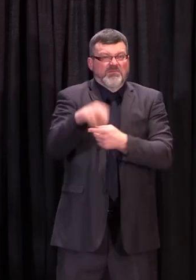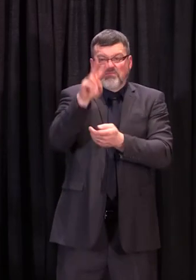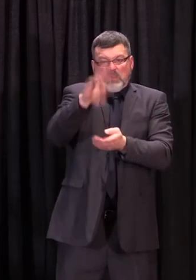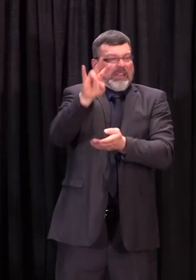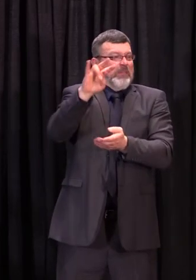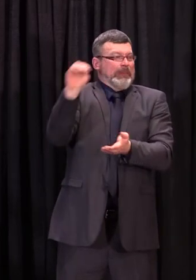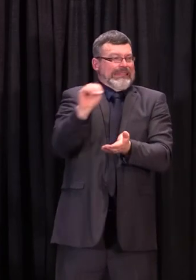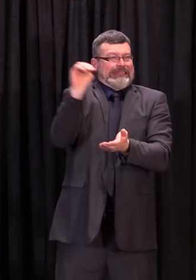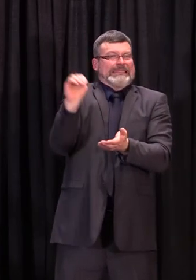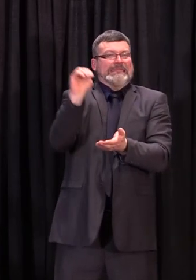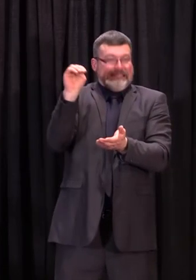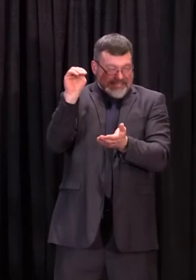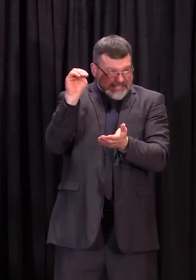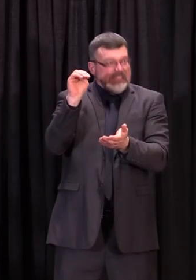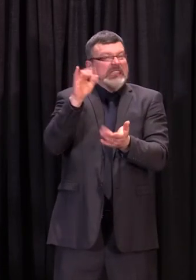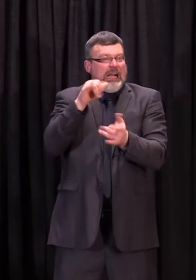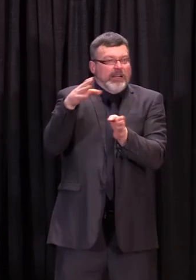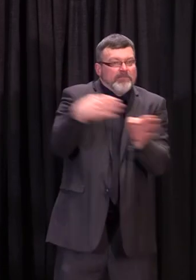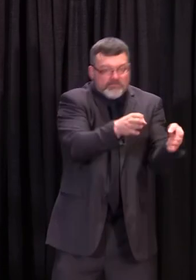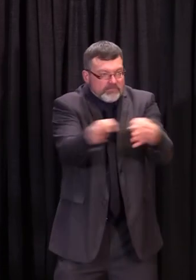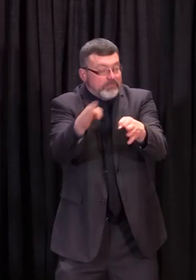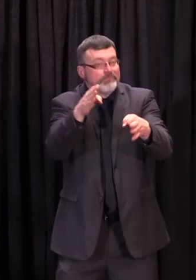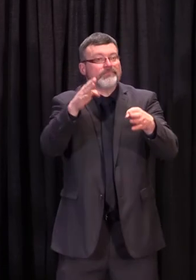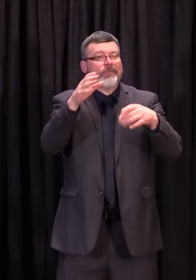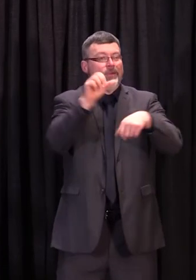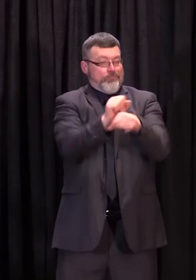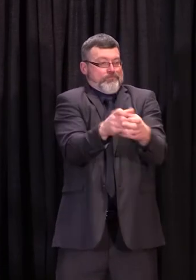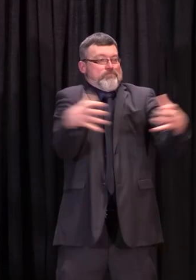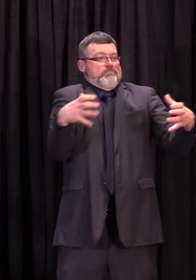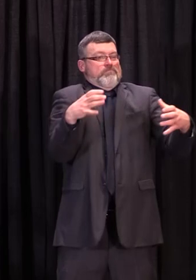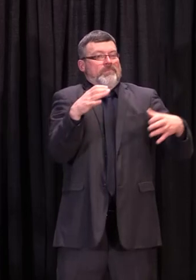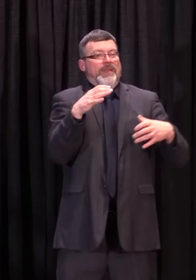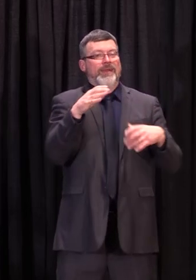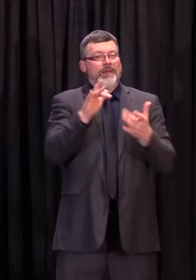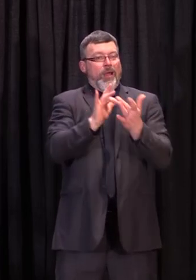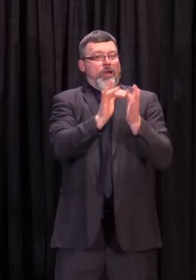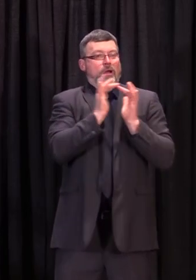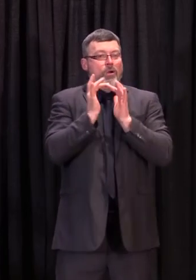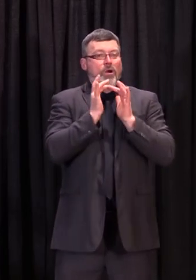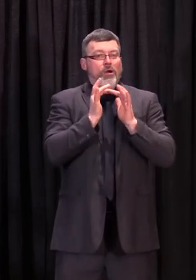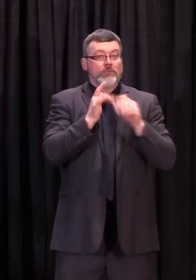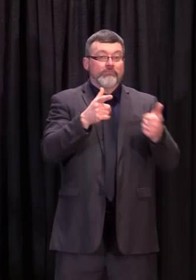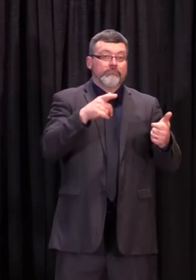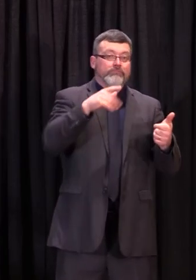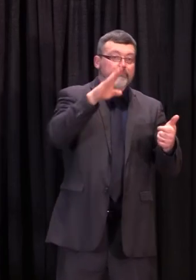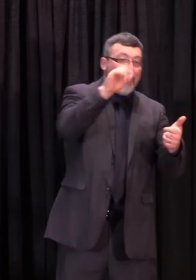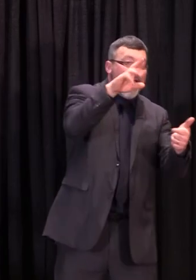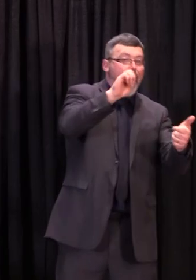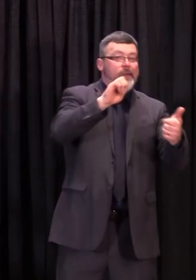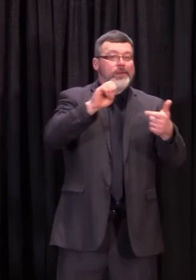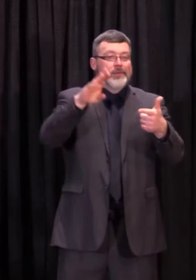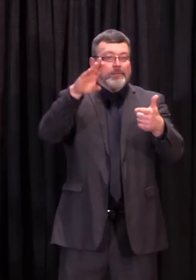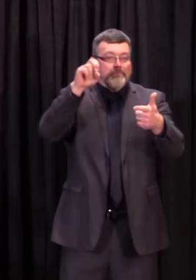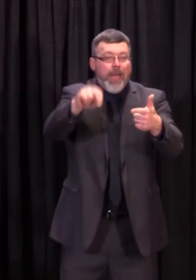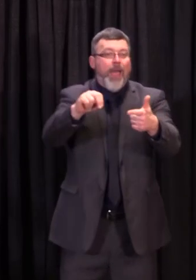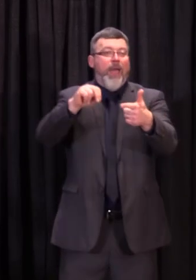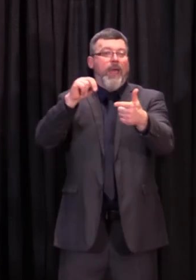this workforce network in Barrie, Bennington, Brattleboro, Burlington, Rutland, and St.